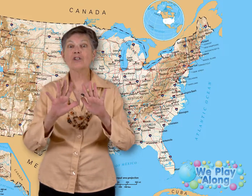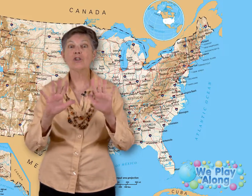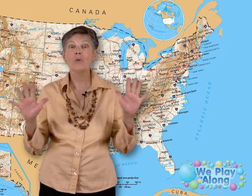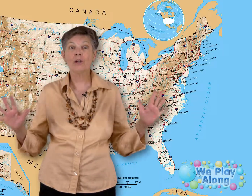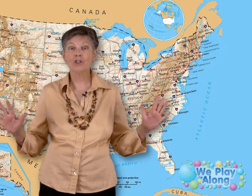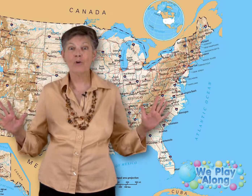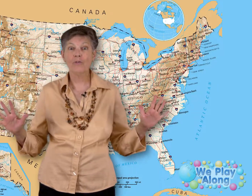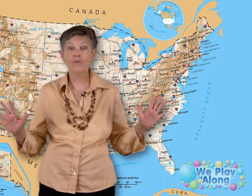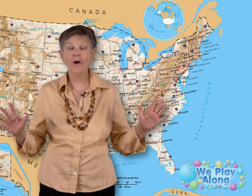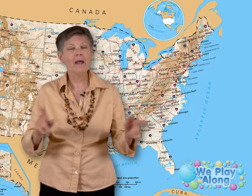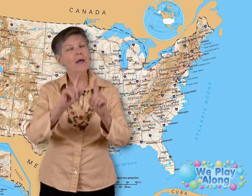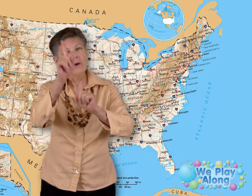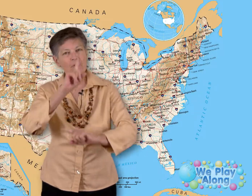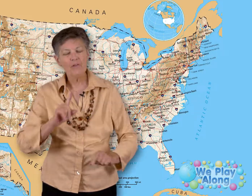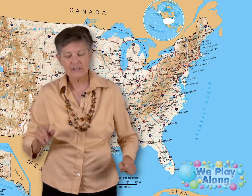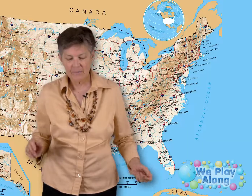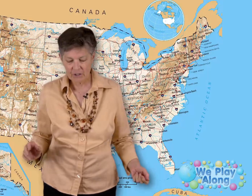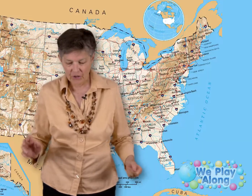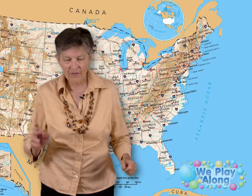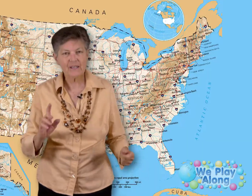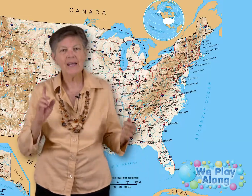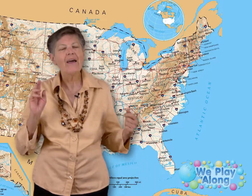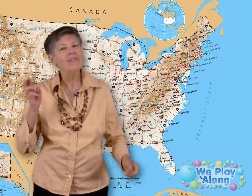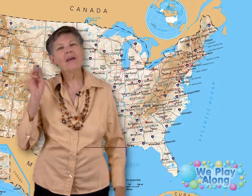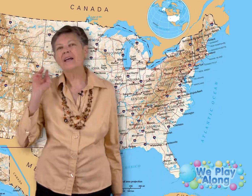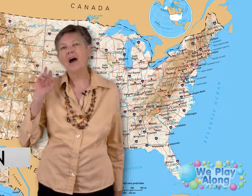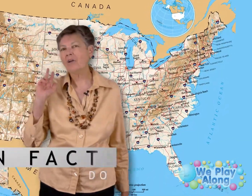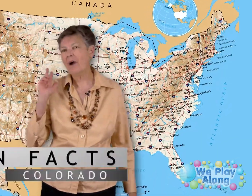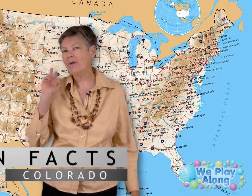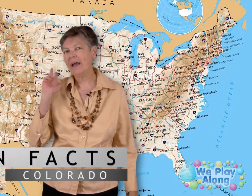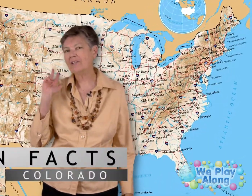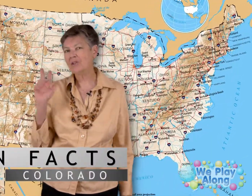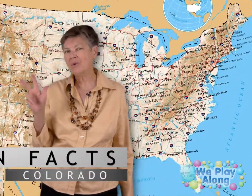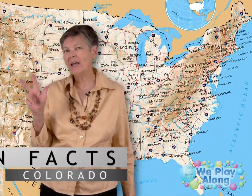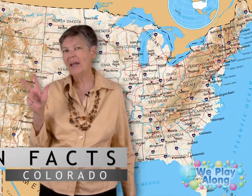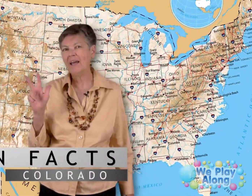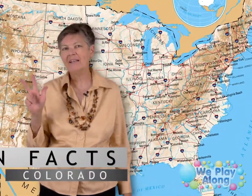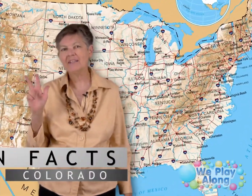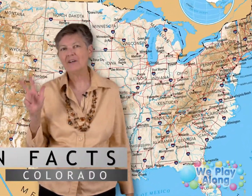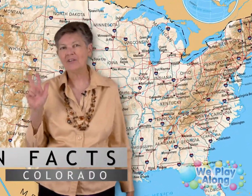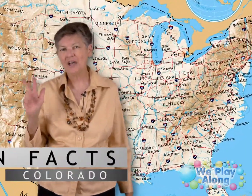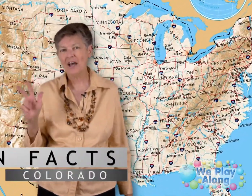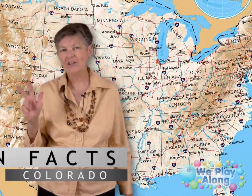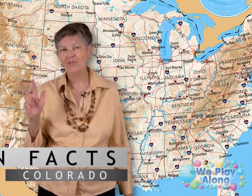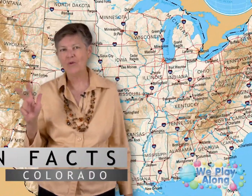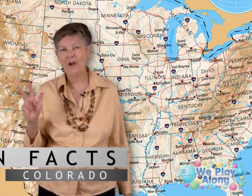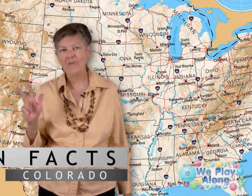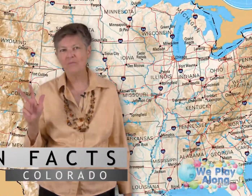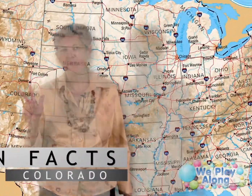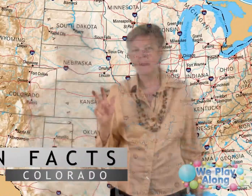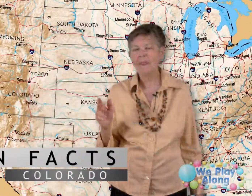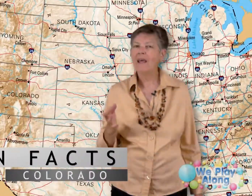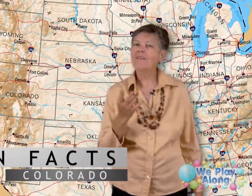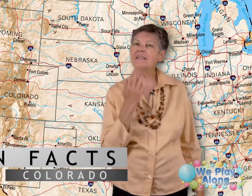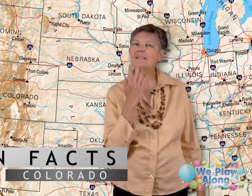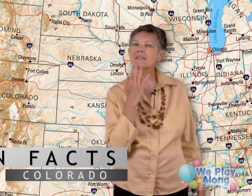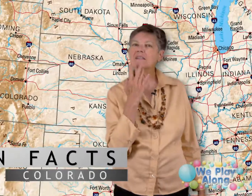so much going for it. But first, let me show you that Colorado has 3 ASL signs for it. This is the sign